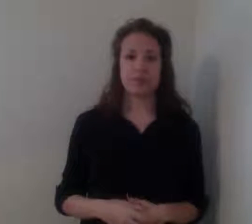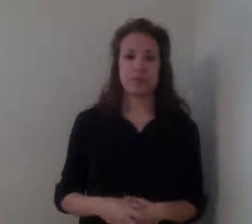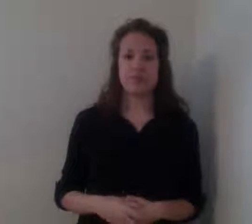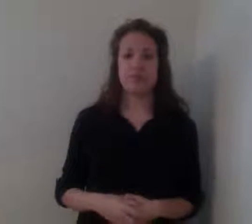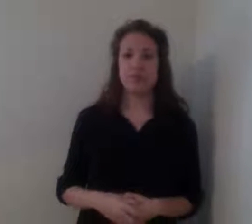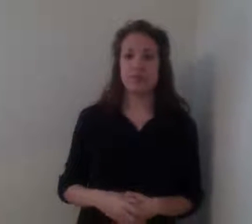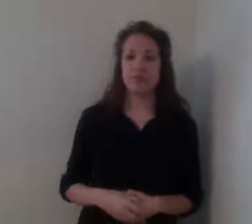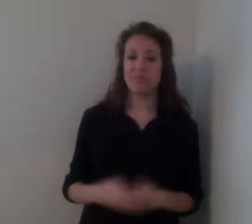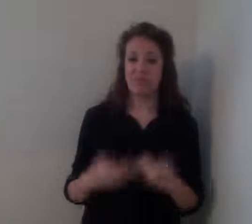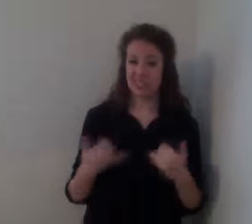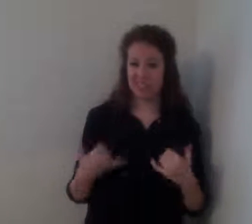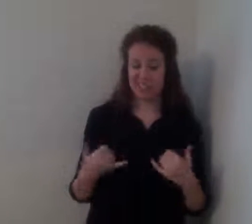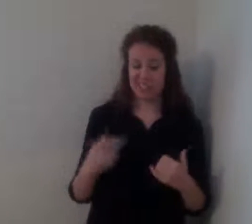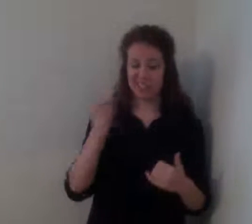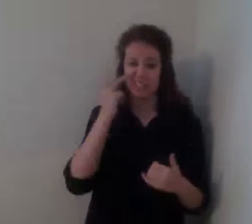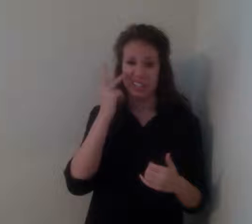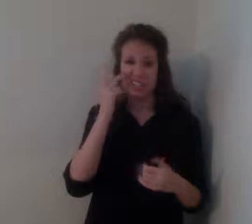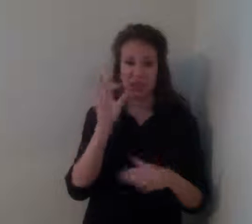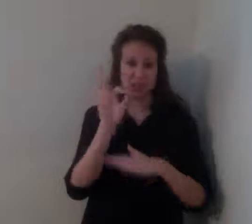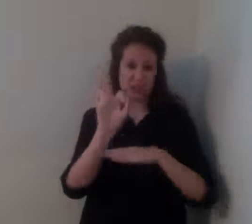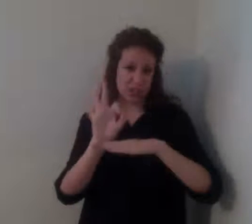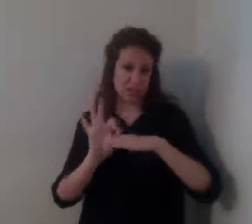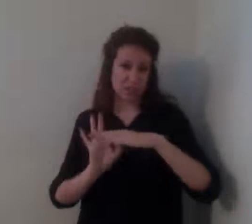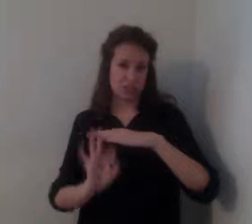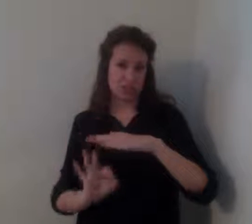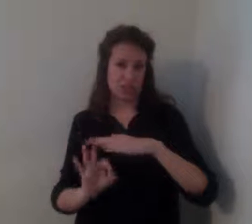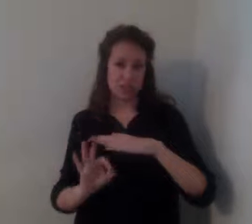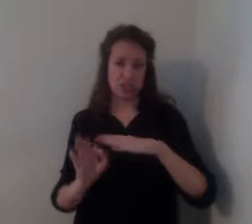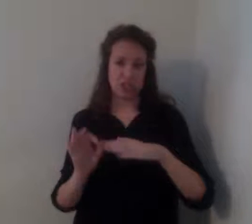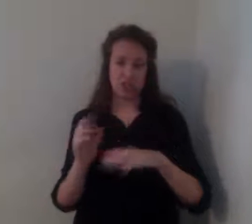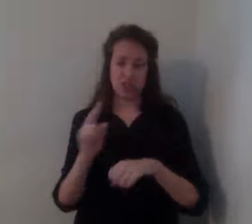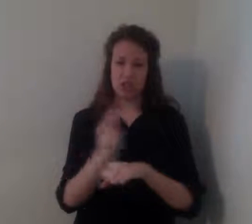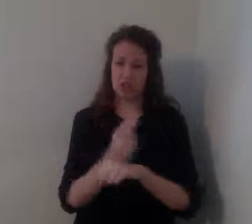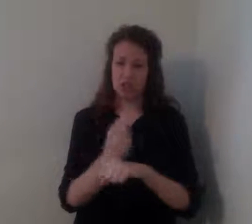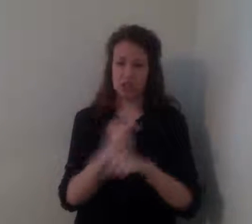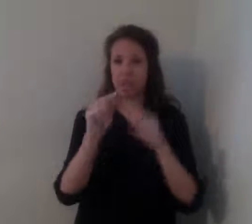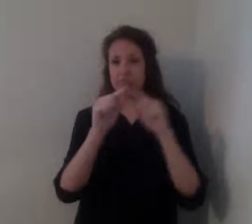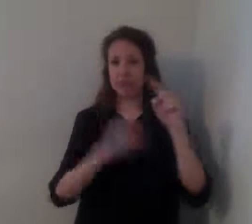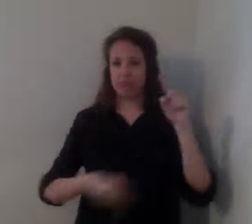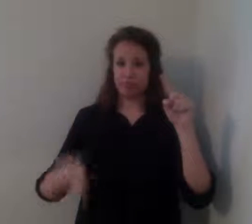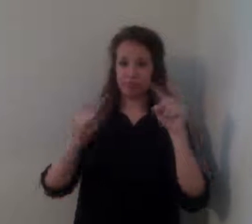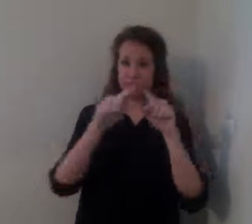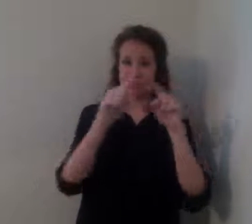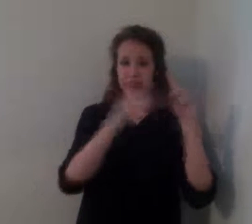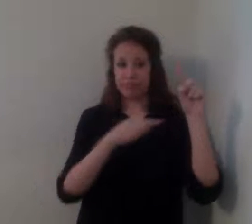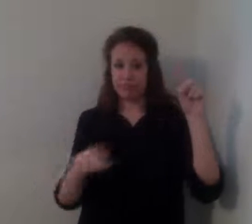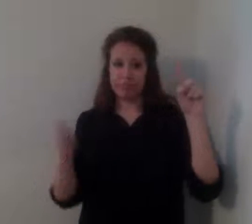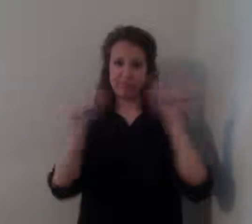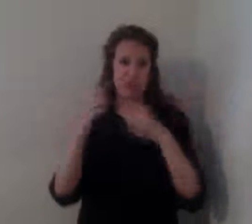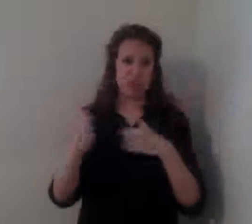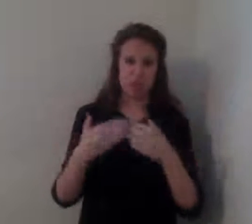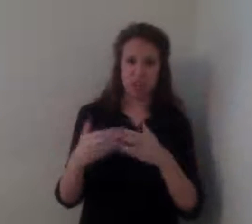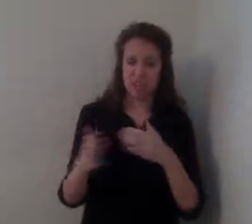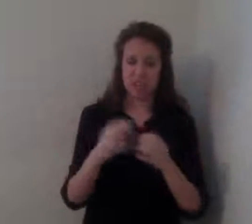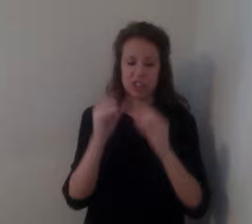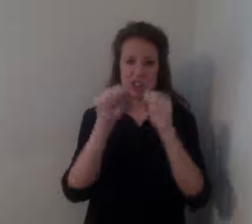see how fractions can be used to represent parts of objects like circles and rectangles. But fractions can be used for more than that. They can be used